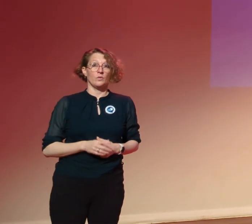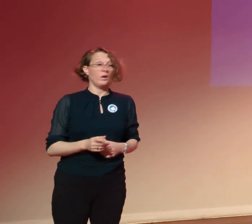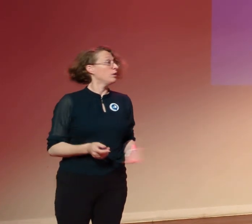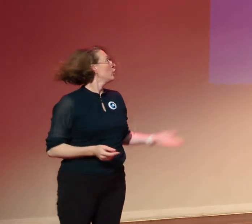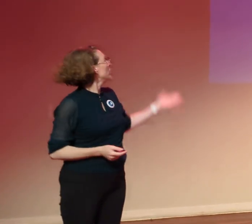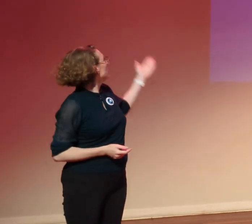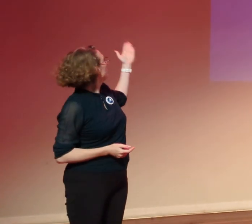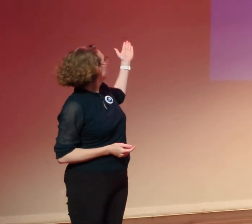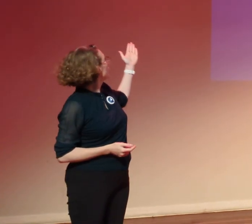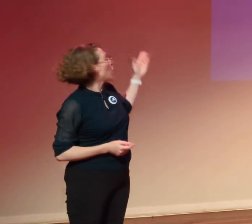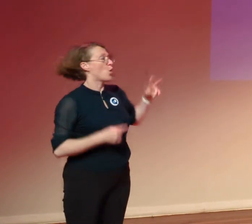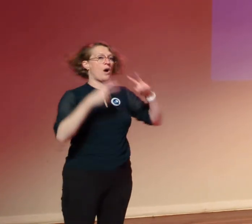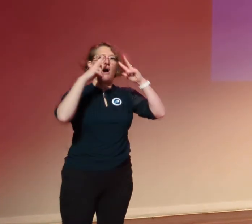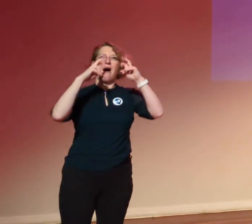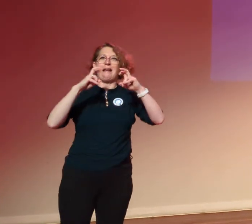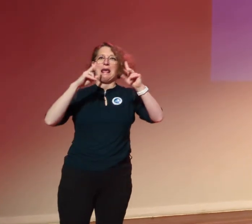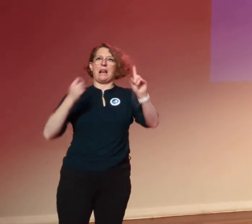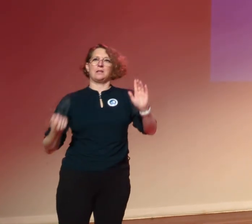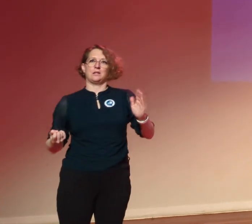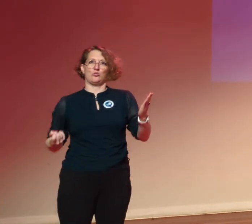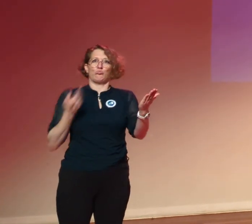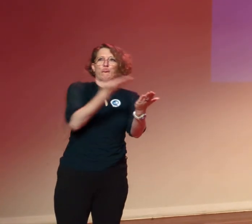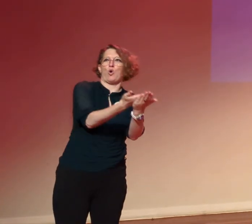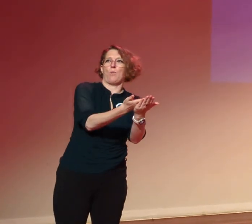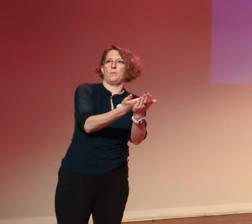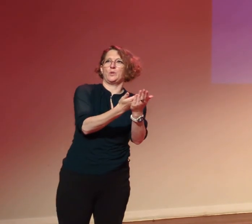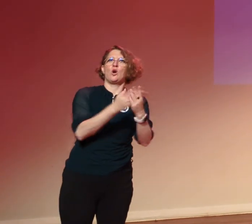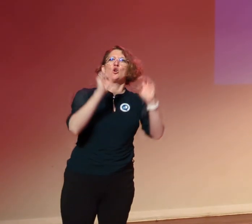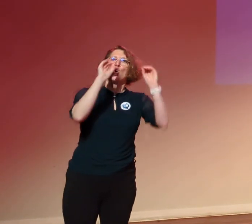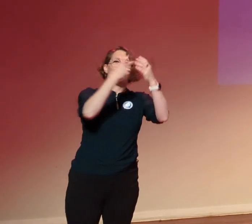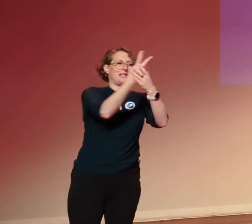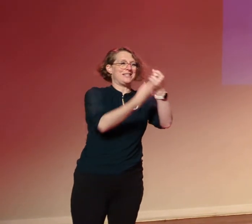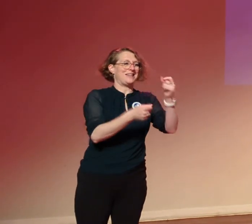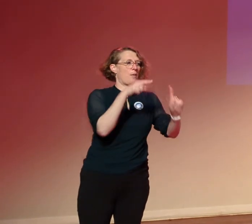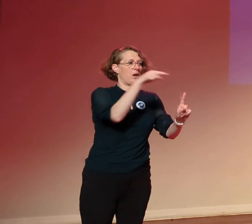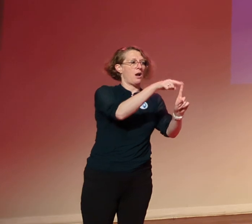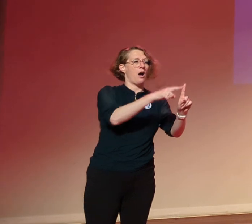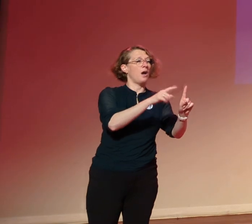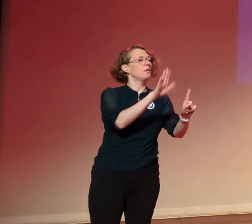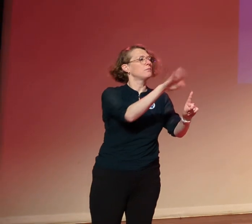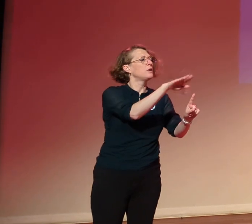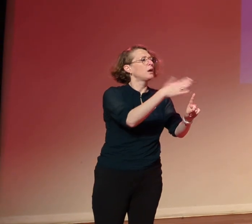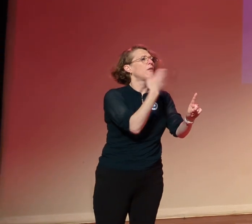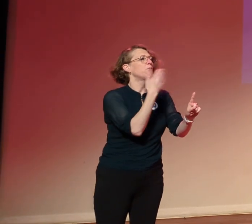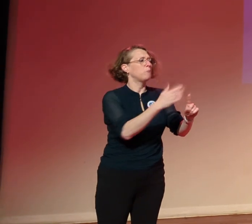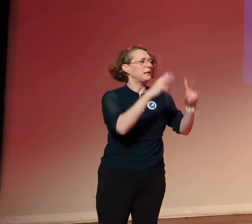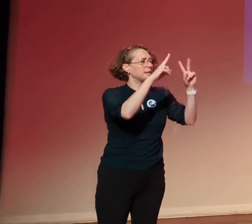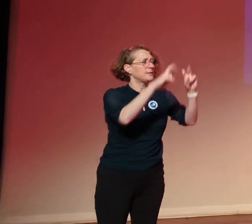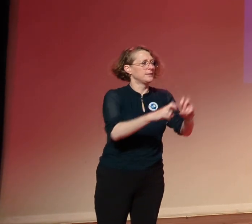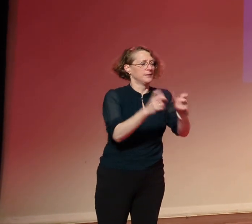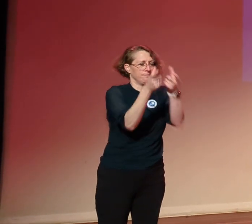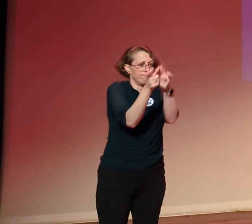this is my analysis prompt. I instructed Gemini to analyze the co-speech gesture in the video in 2